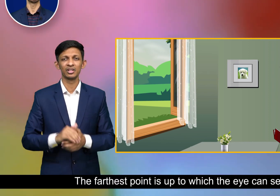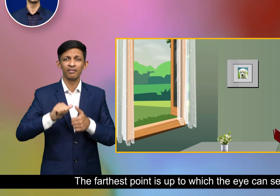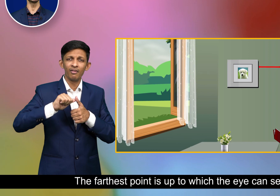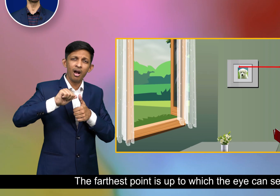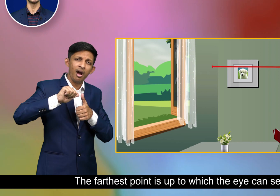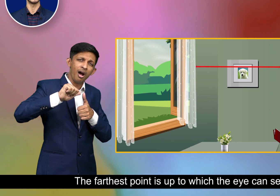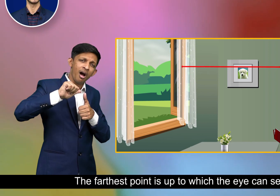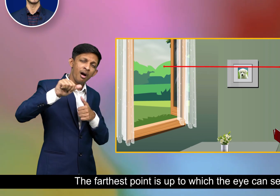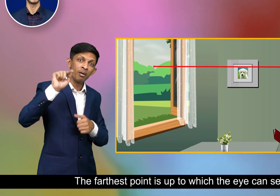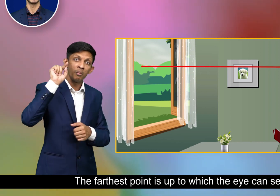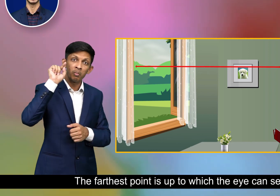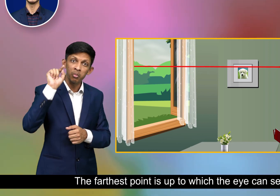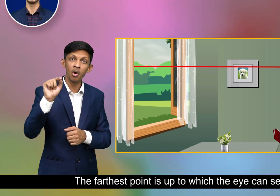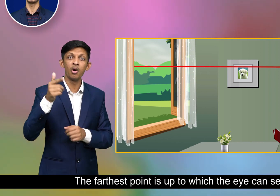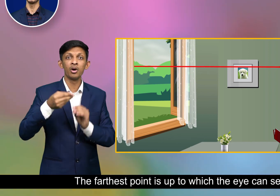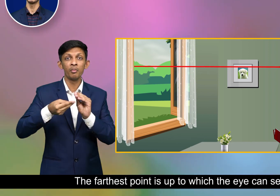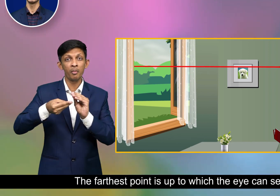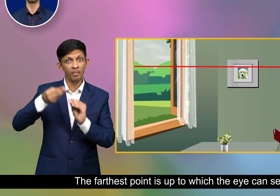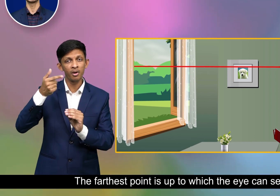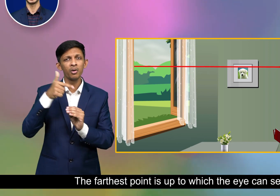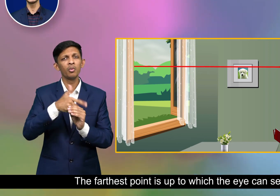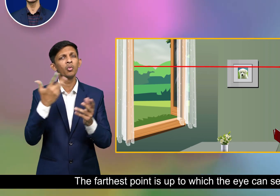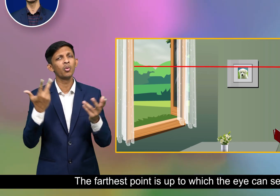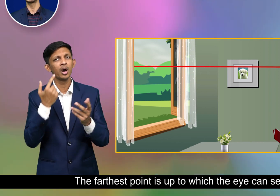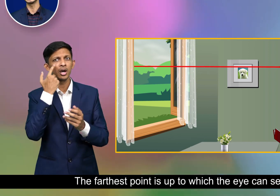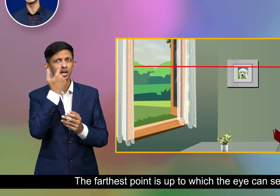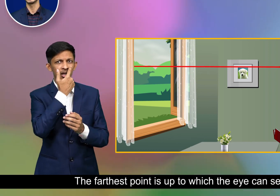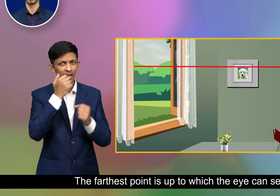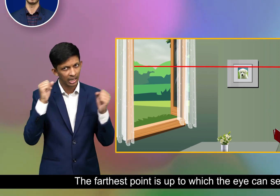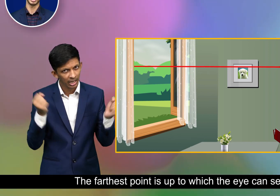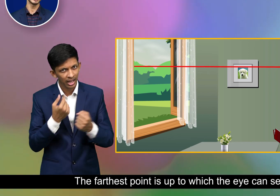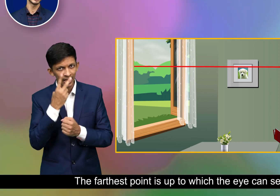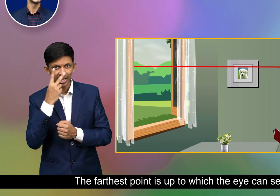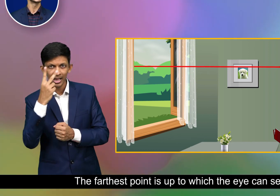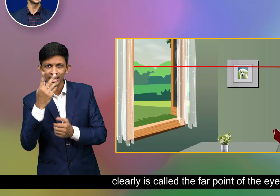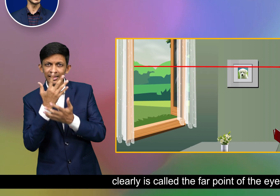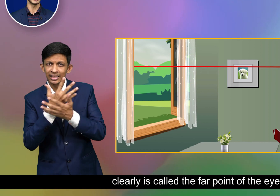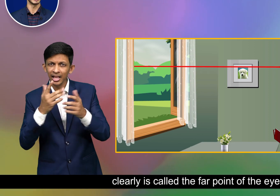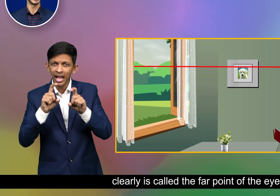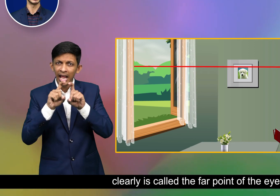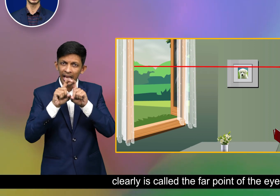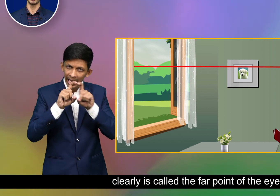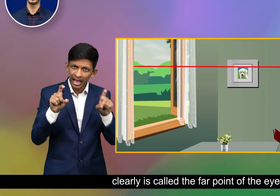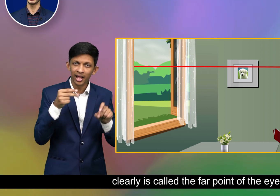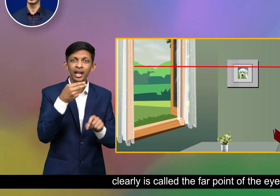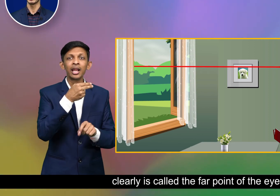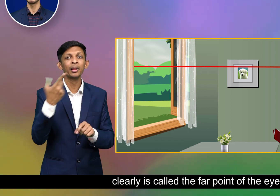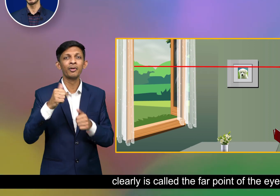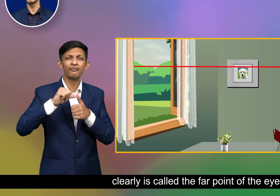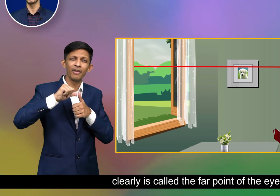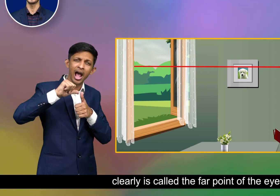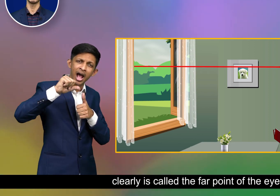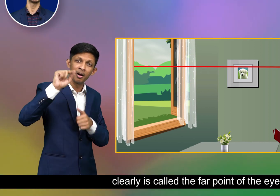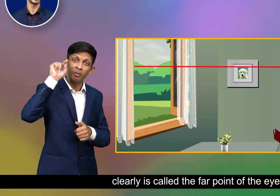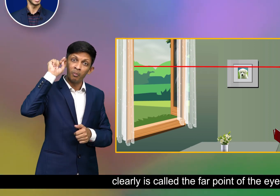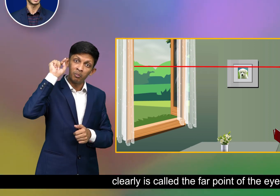The farthest point is up to which the eye can see objects clearly is called the